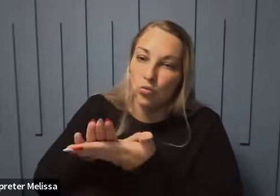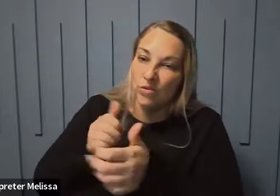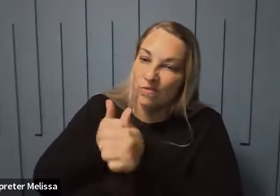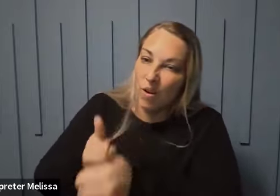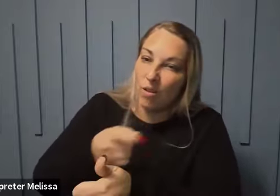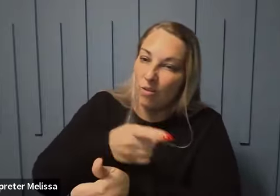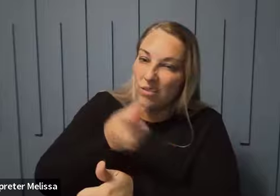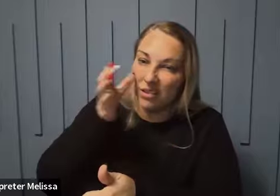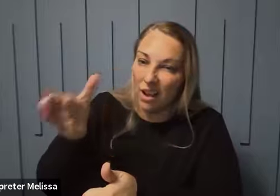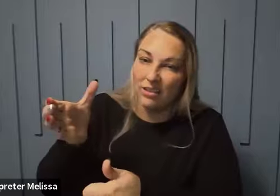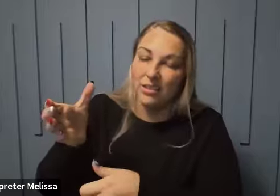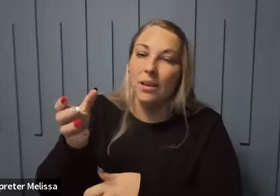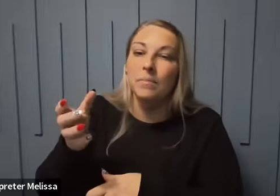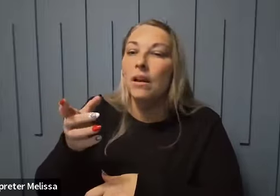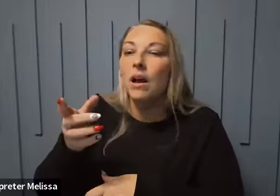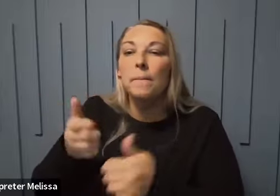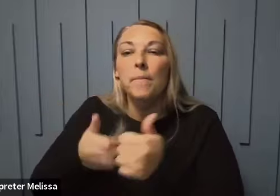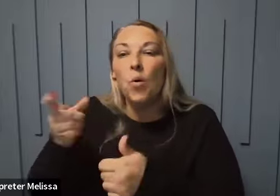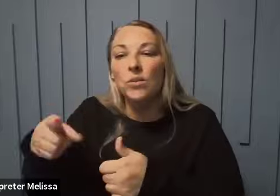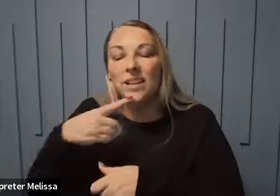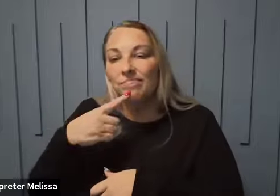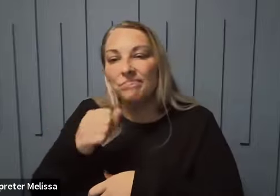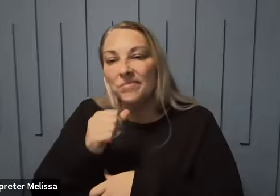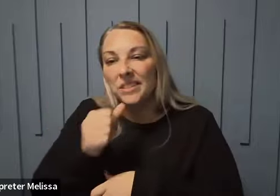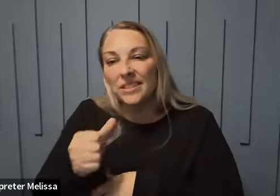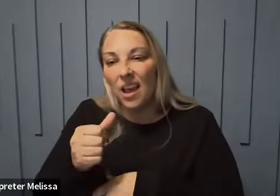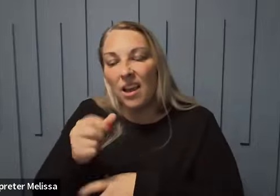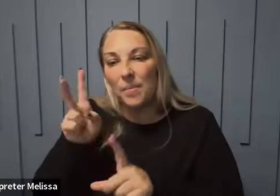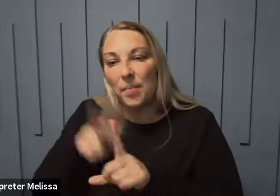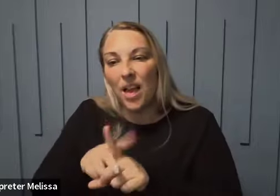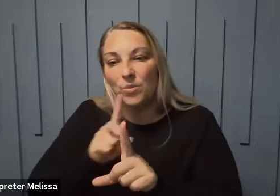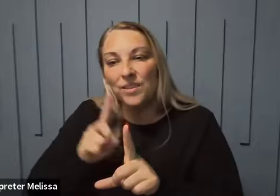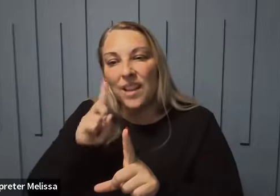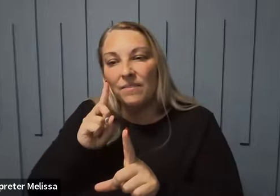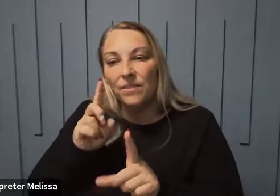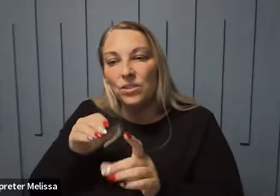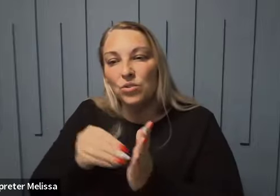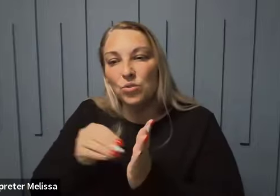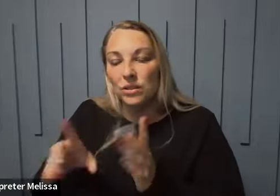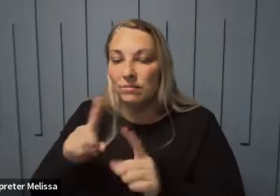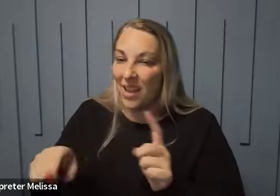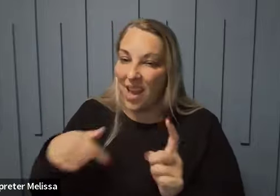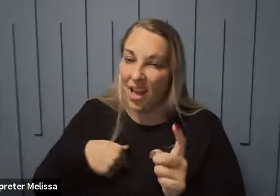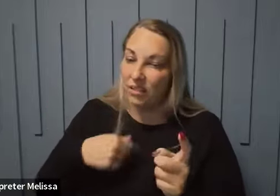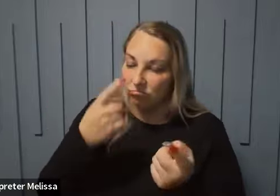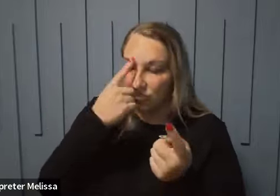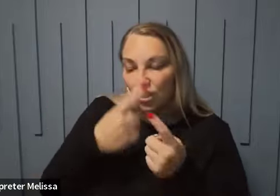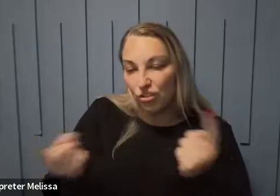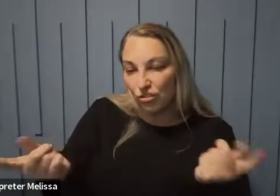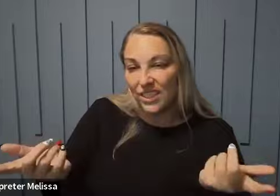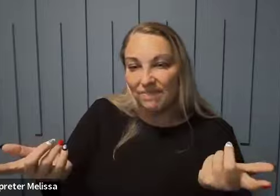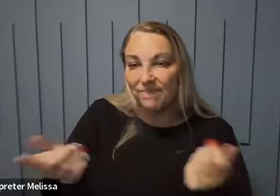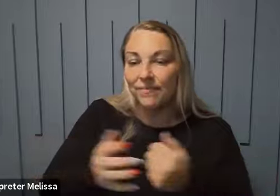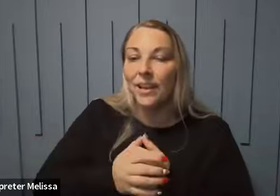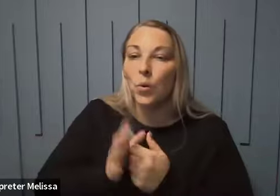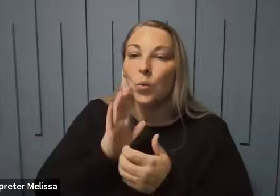they say it doesn't apply to deaf students. And I just respectfully disagree with that theory, because I do think that it is going to make the strongest readers, and I'm going to show you